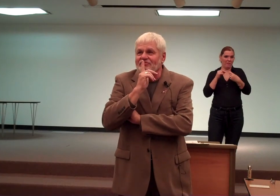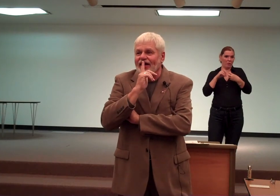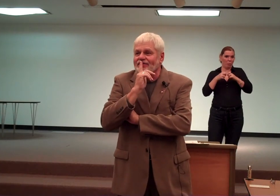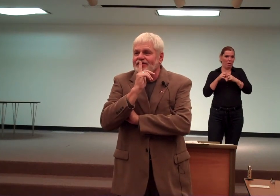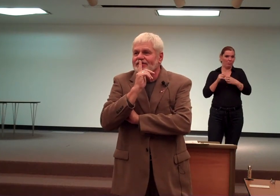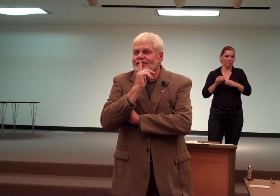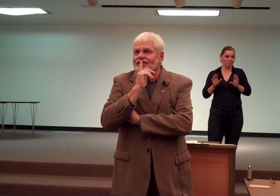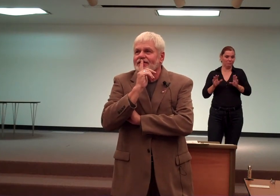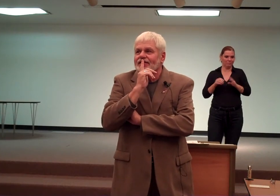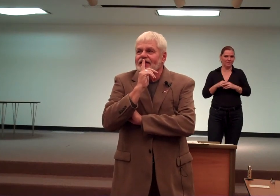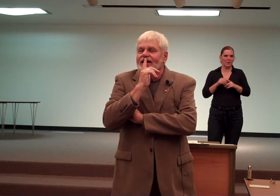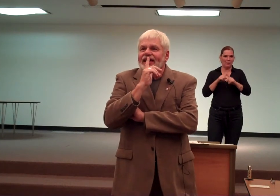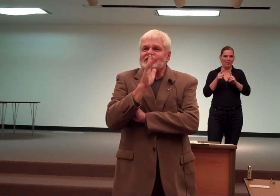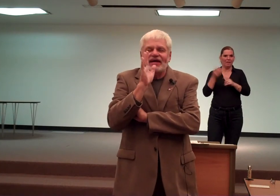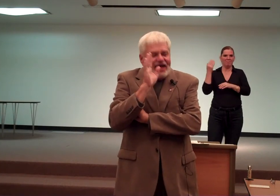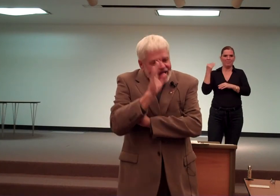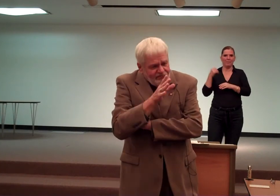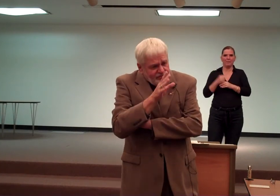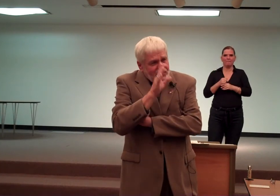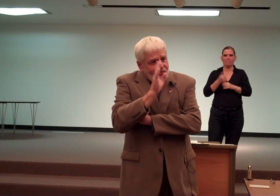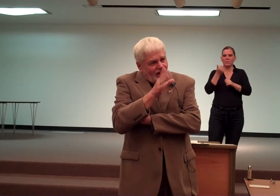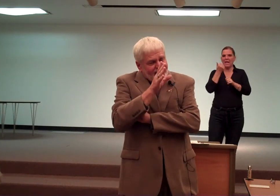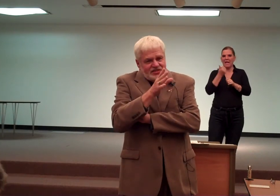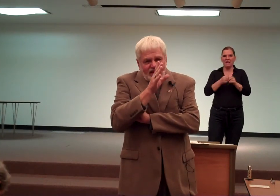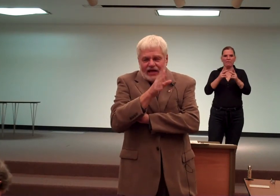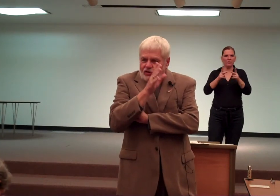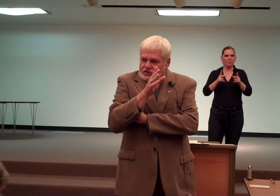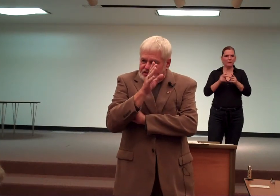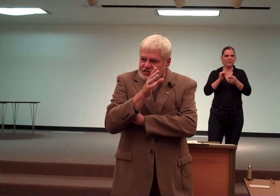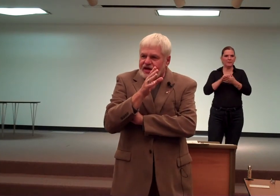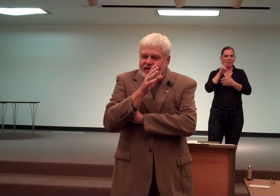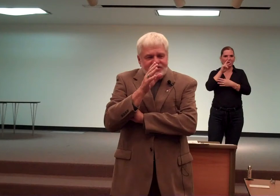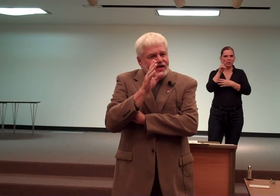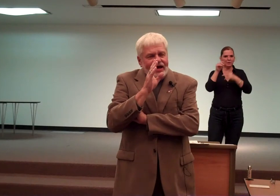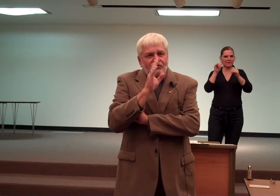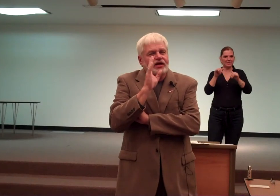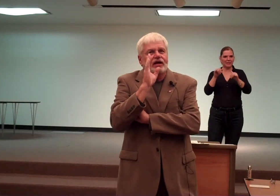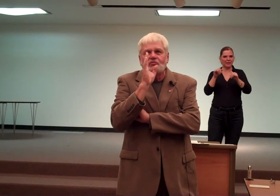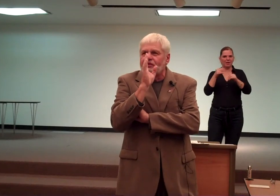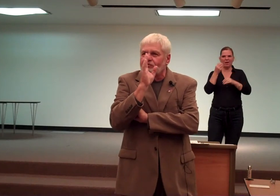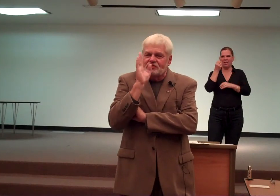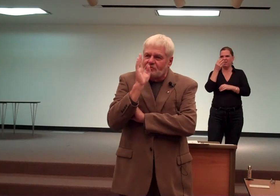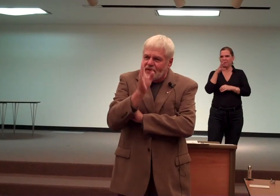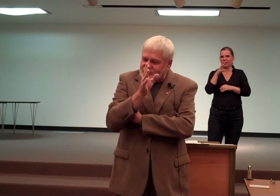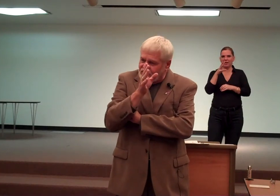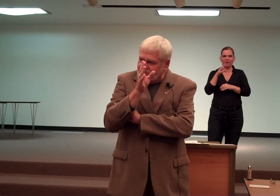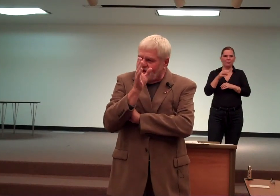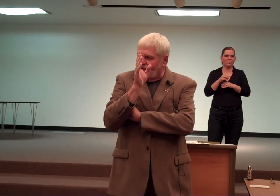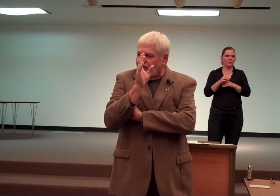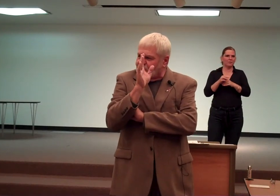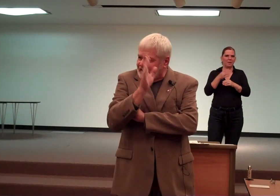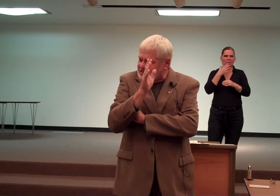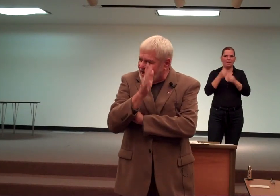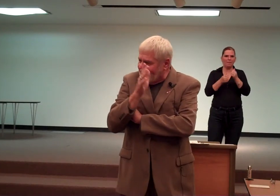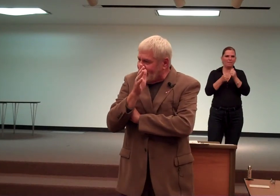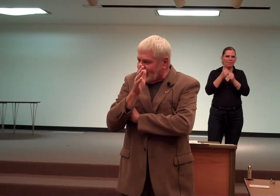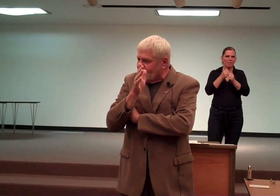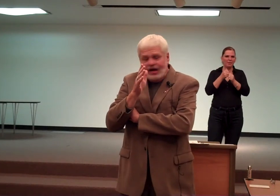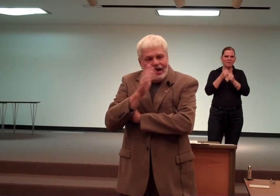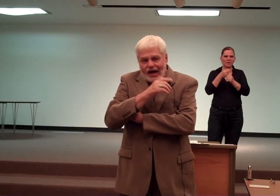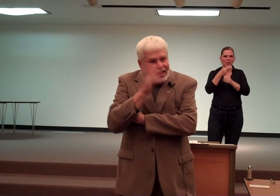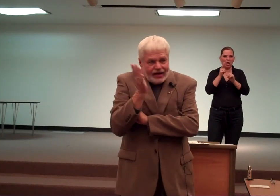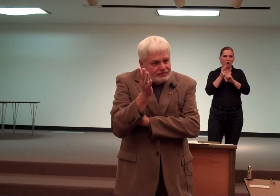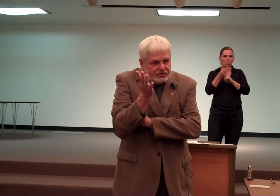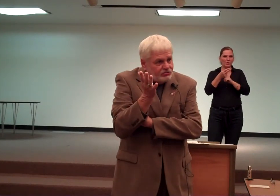Didn't have that. He said, every place that I looked to stay, he said, I don't care whether it was the best hotel or a pigsty